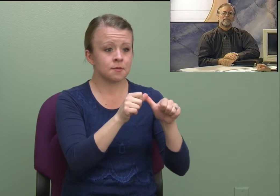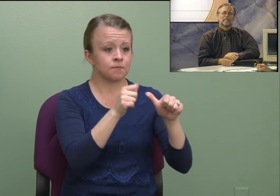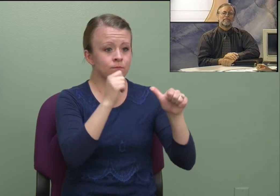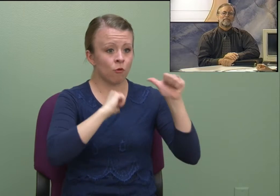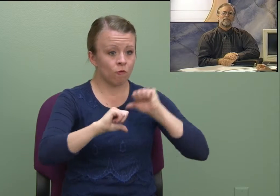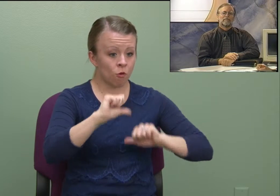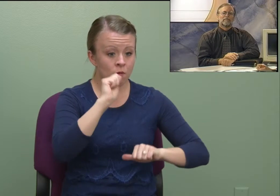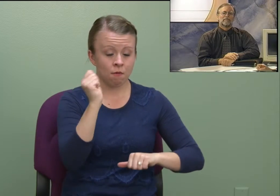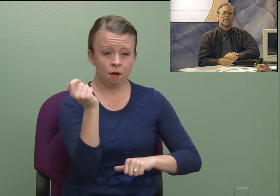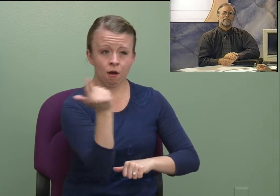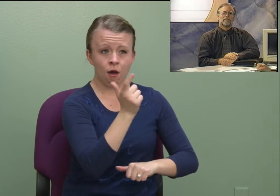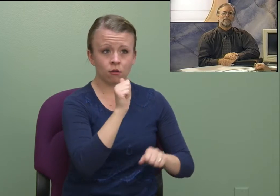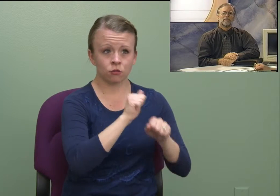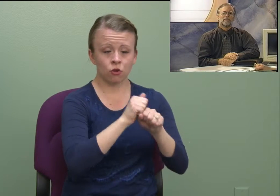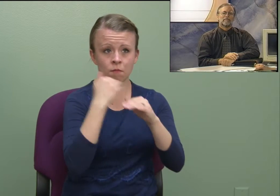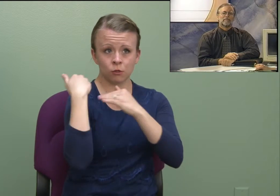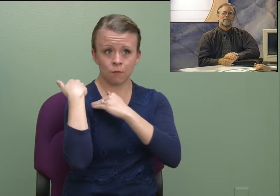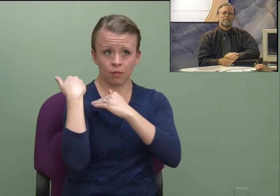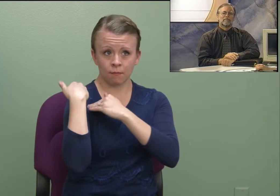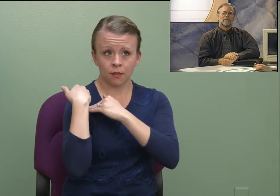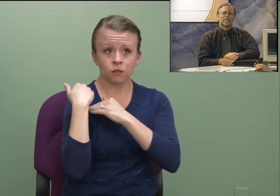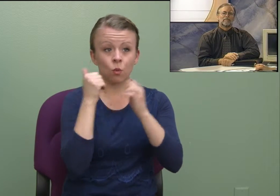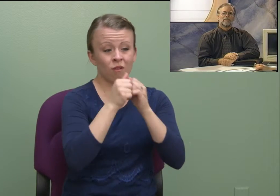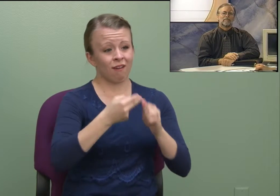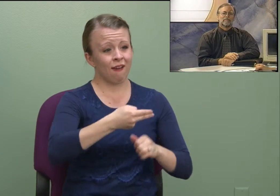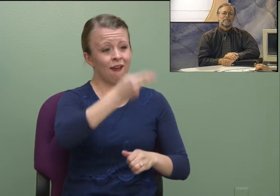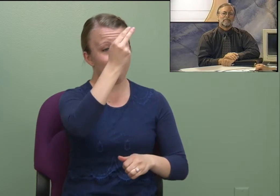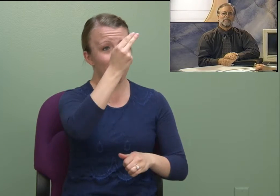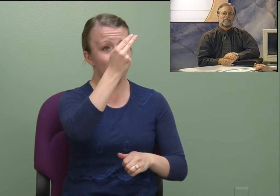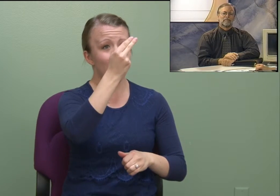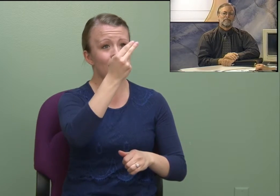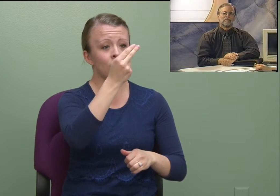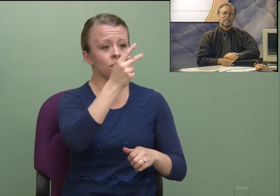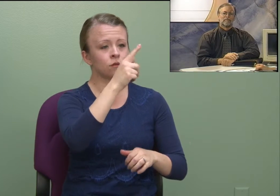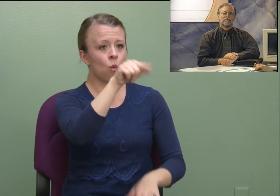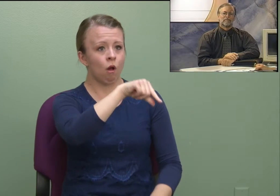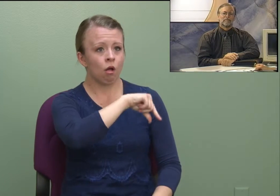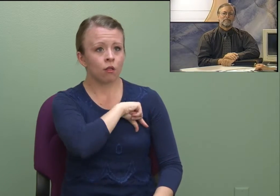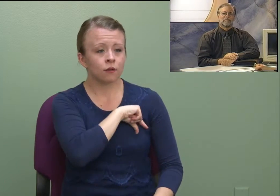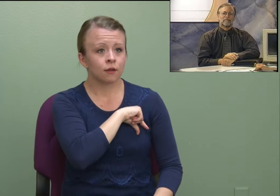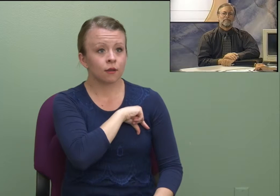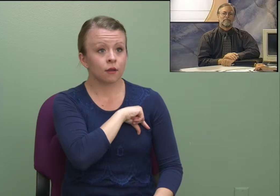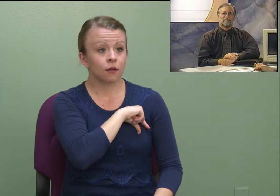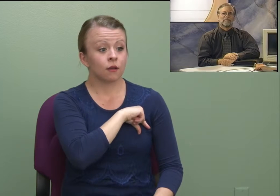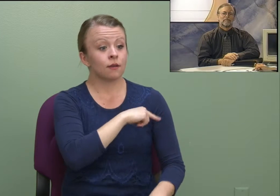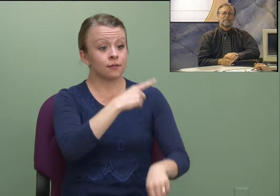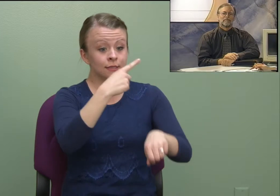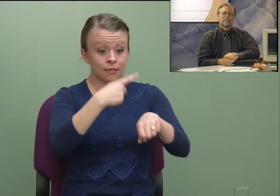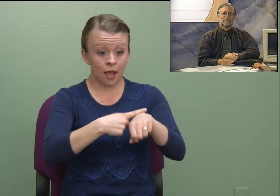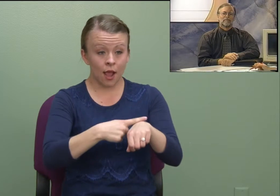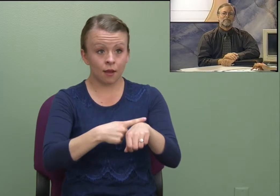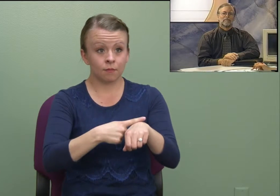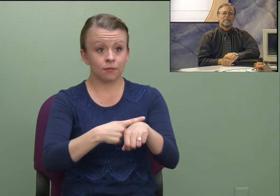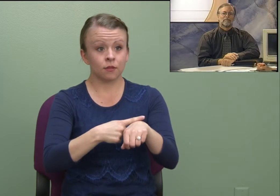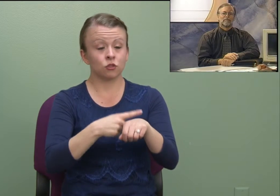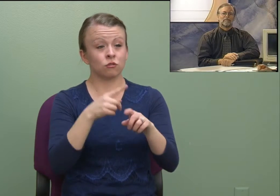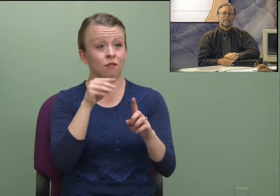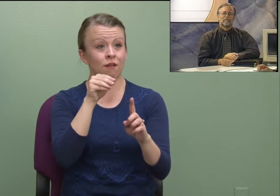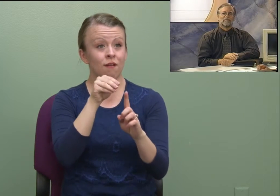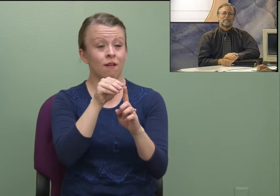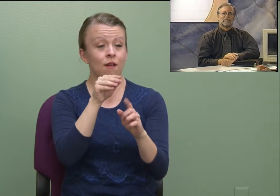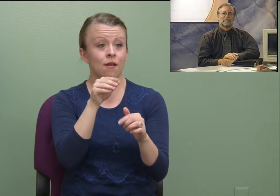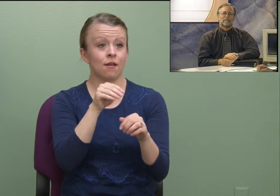all job responsibilities with a high degree of quality, timeliness, and precision,